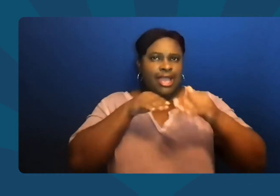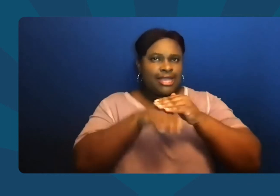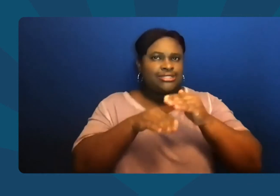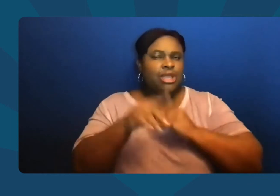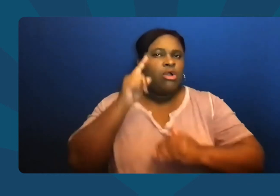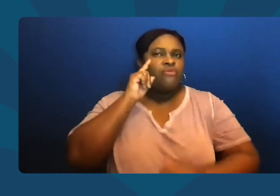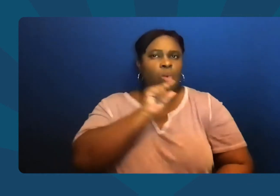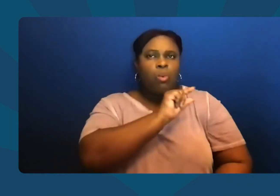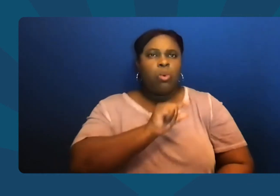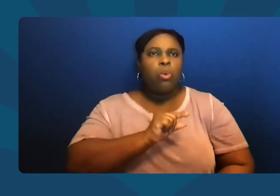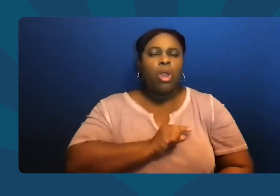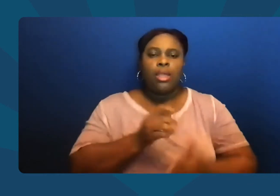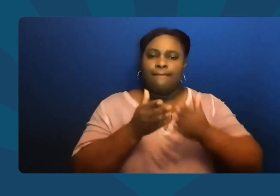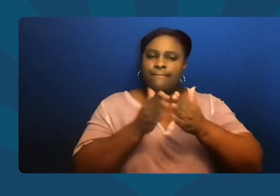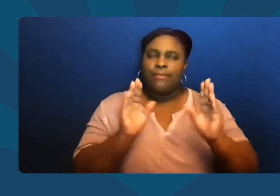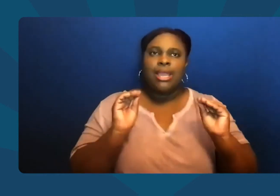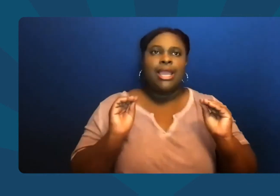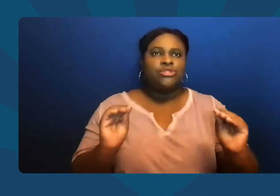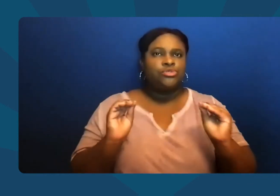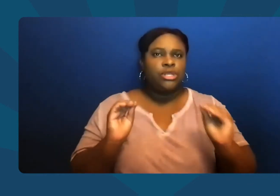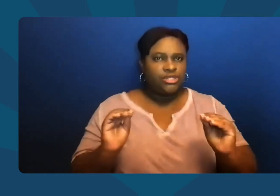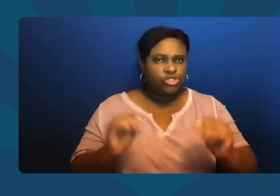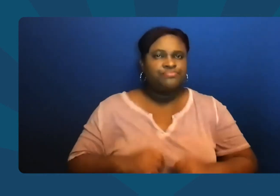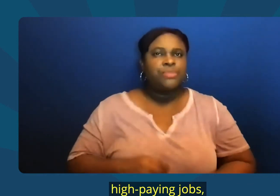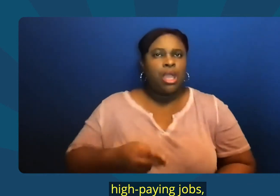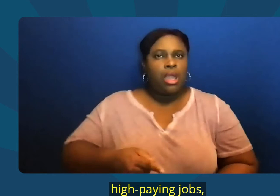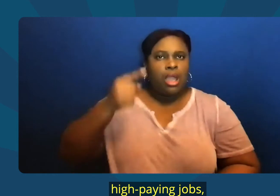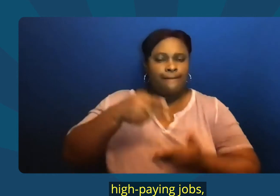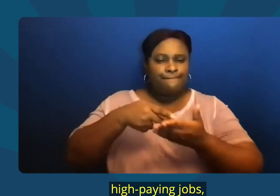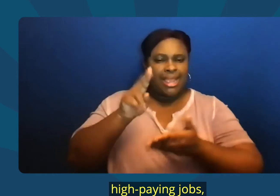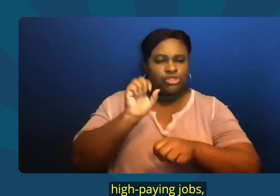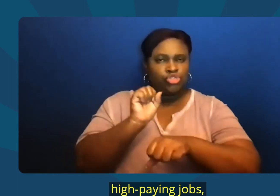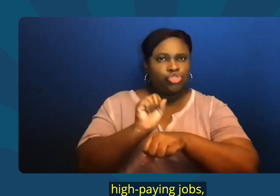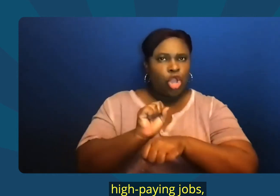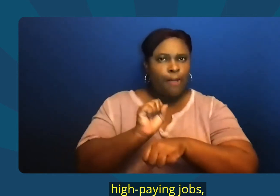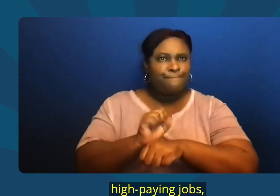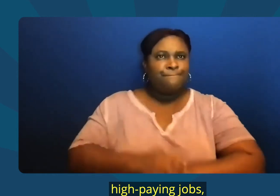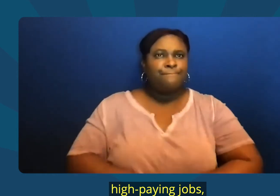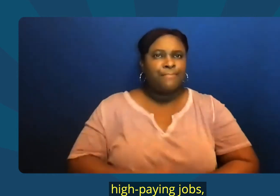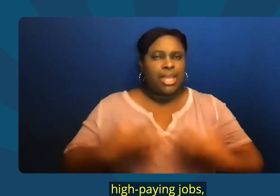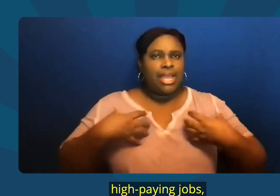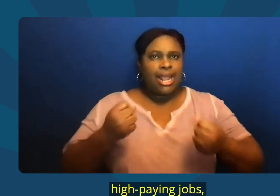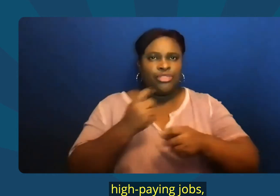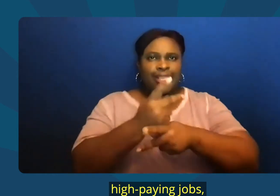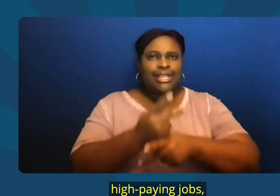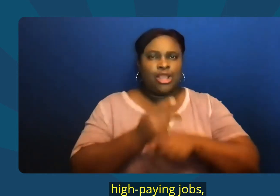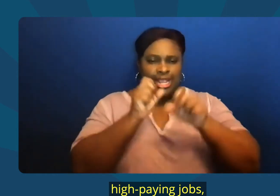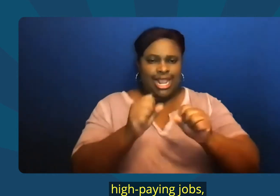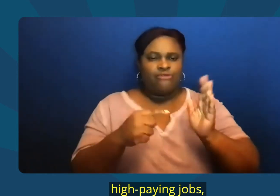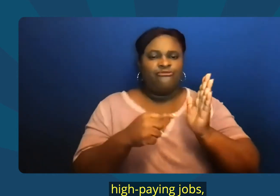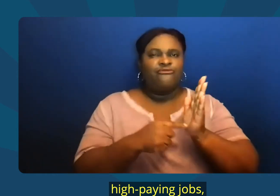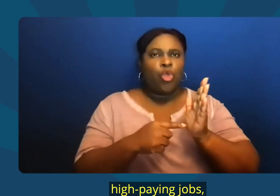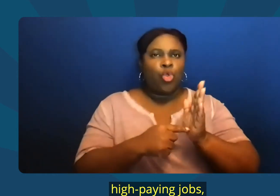with access to quality public education, high-paying jobs, and affordable health